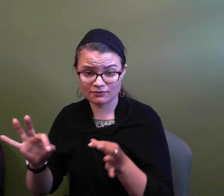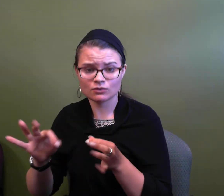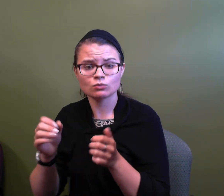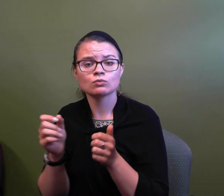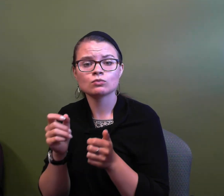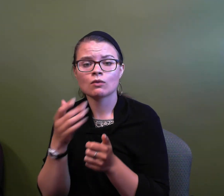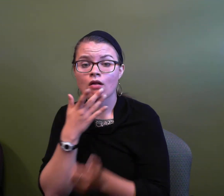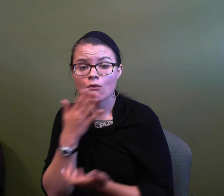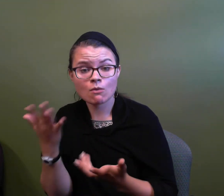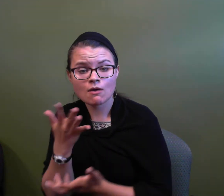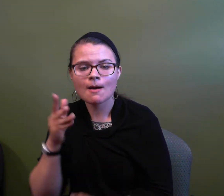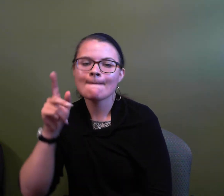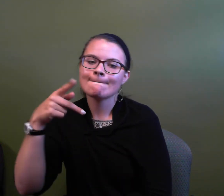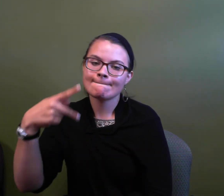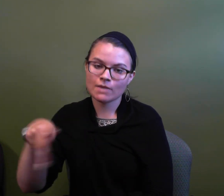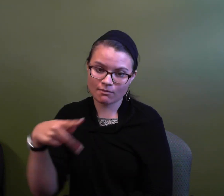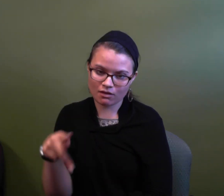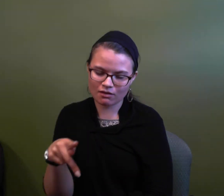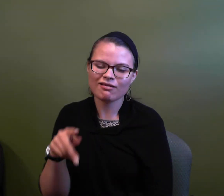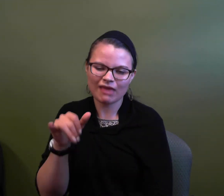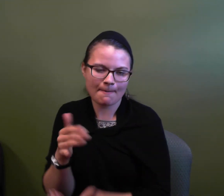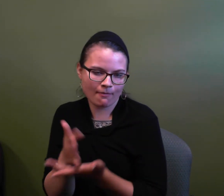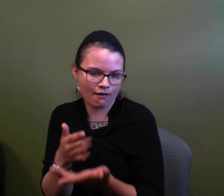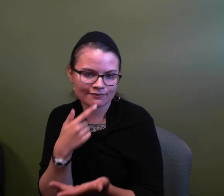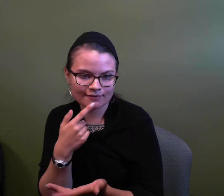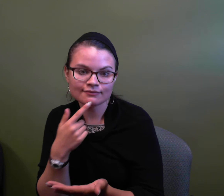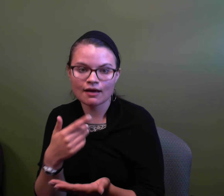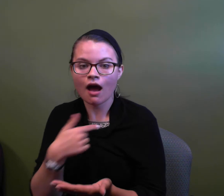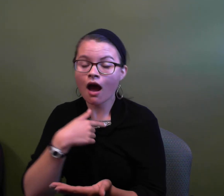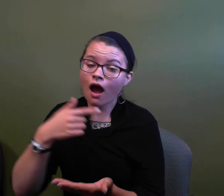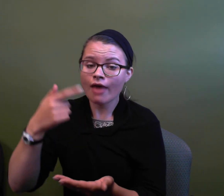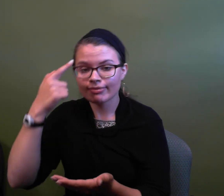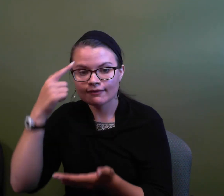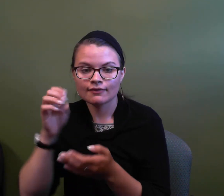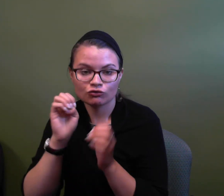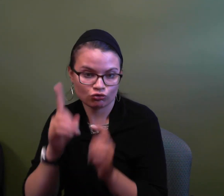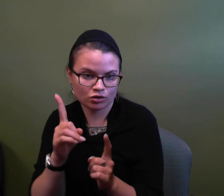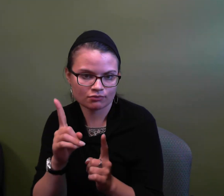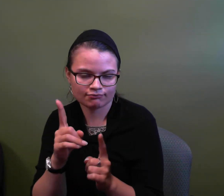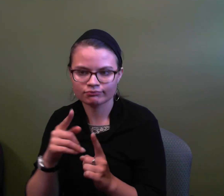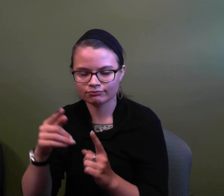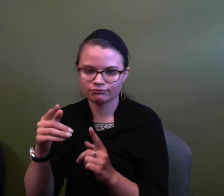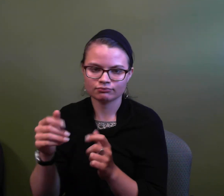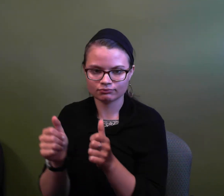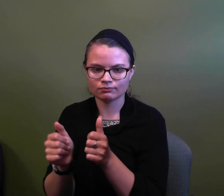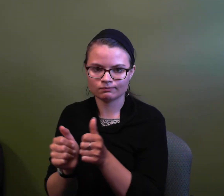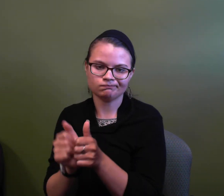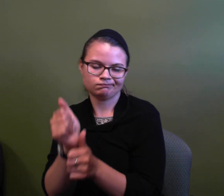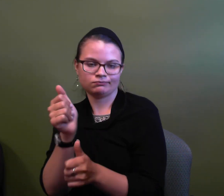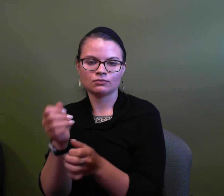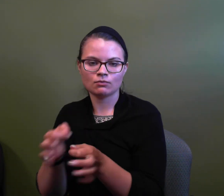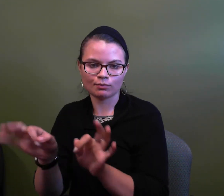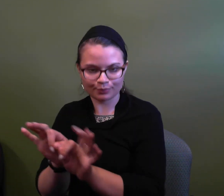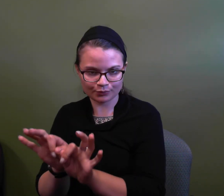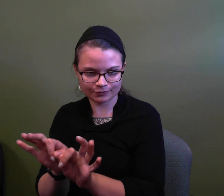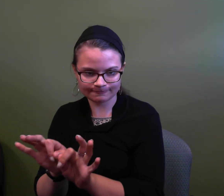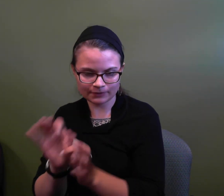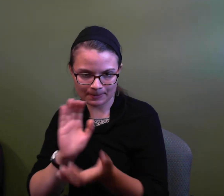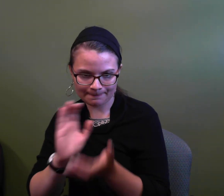greater impact. And they're separated by a comma. So a concession